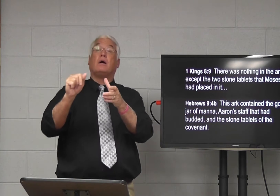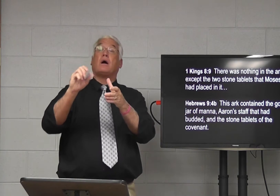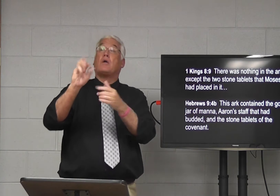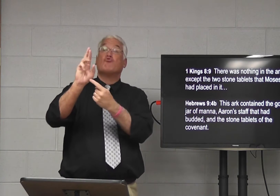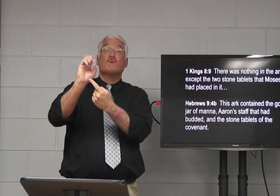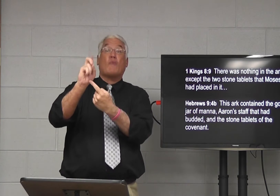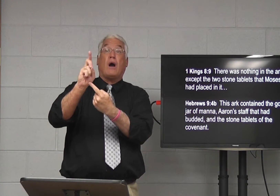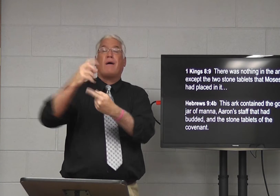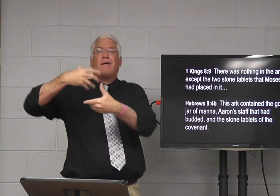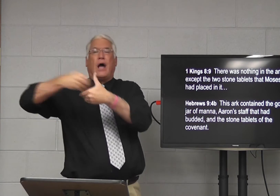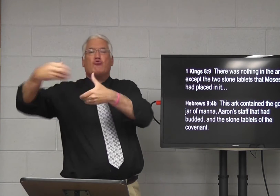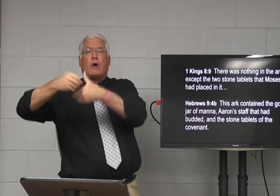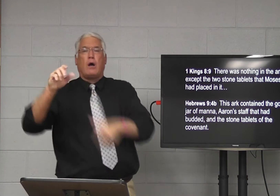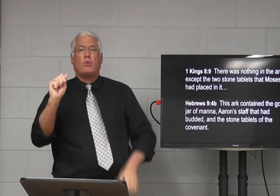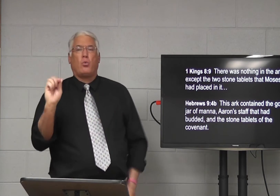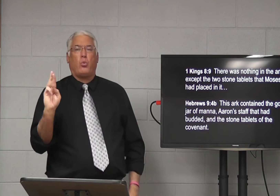in Hebrews.